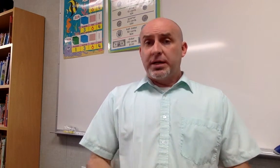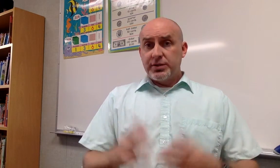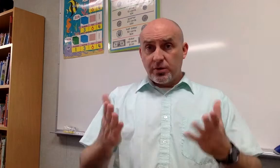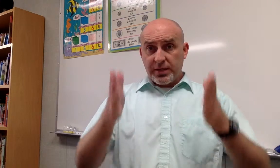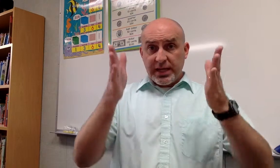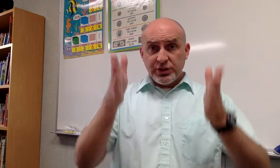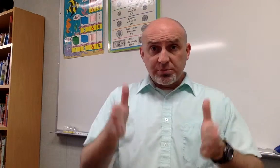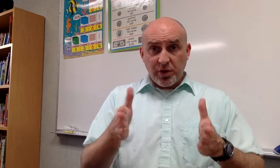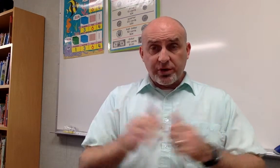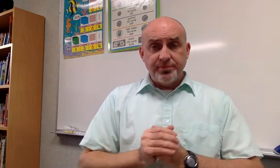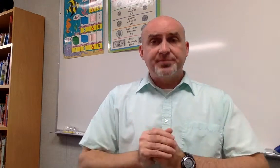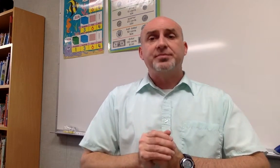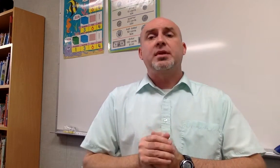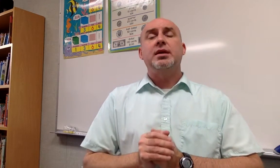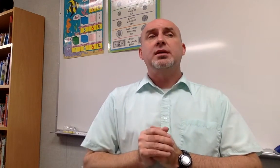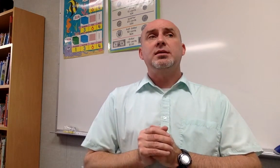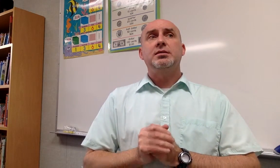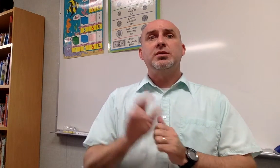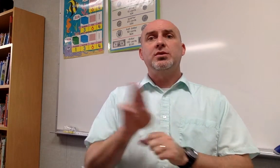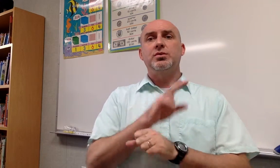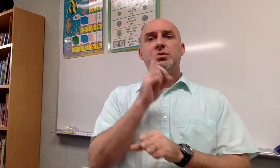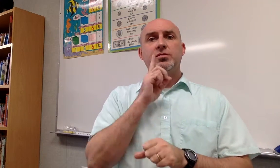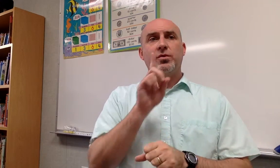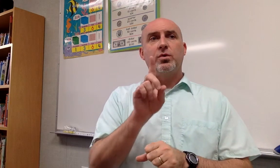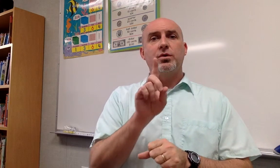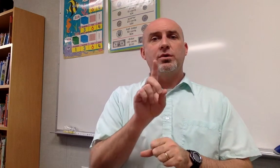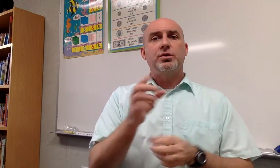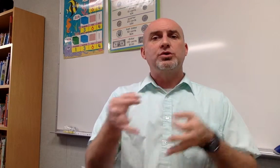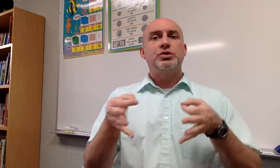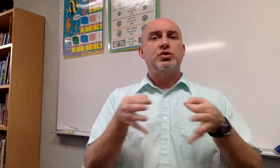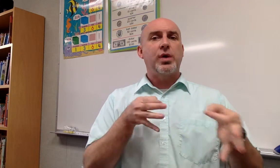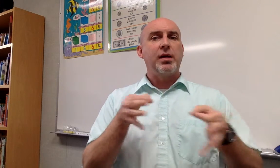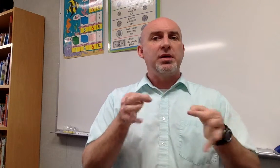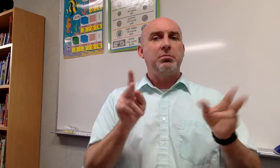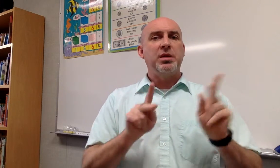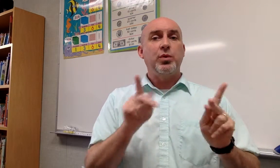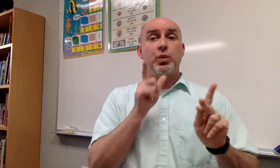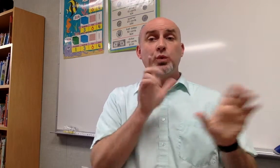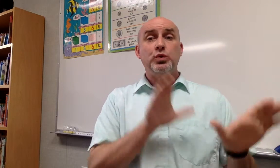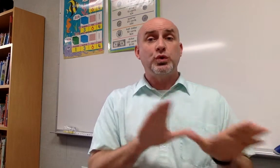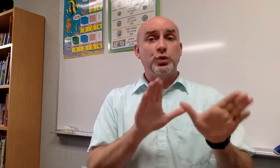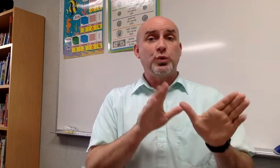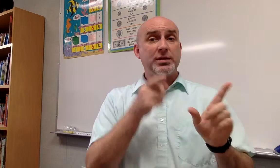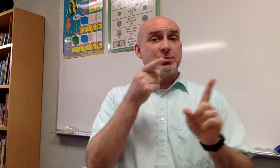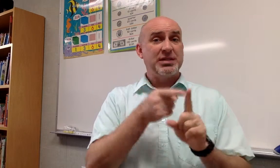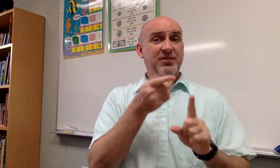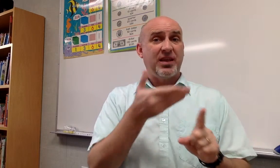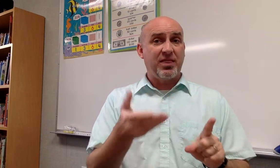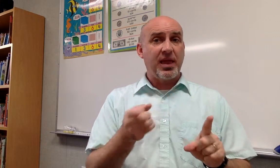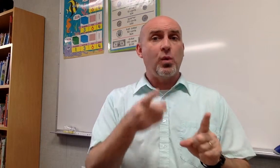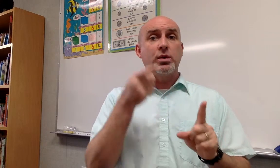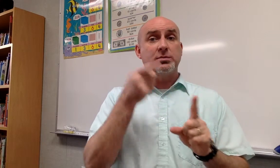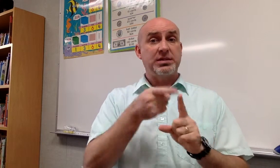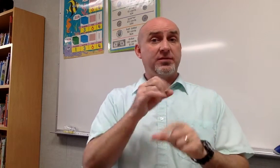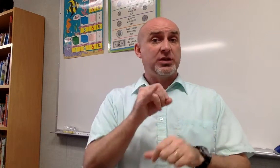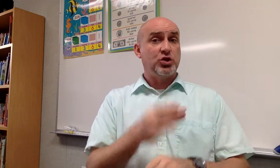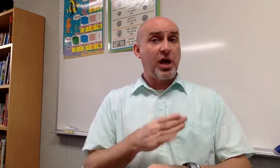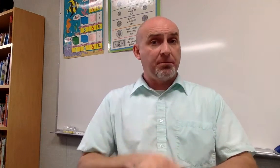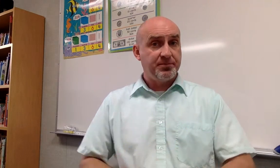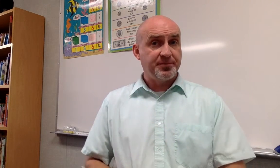So the agent marker is used for describing people who do a specific thing or a specific job.